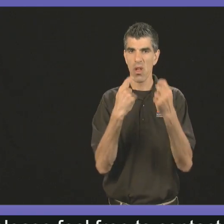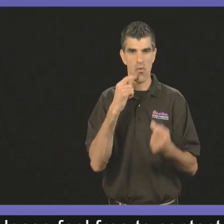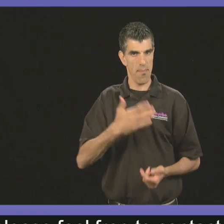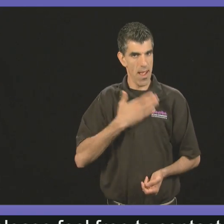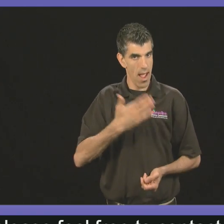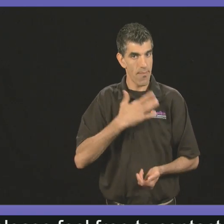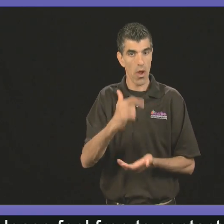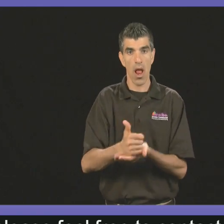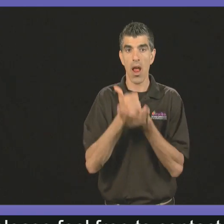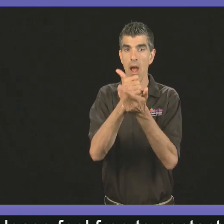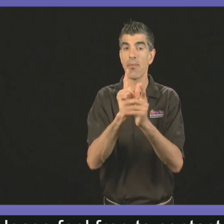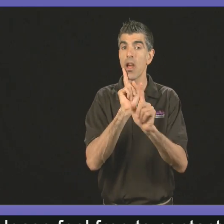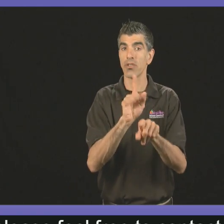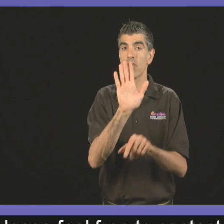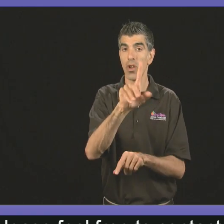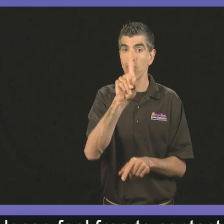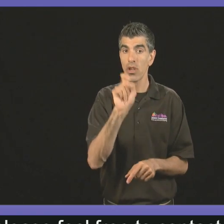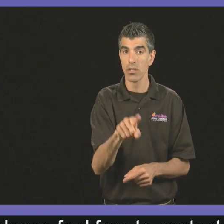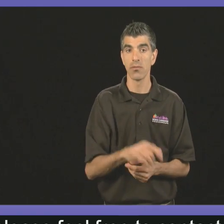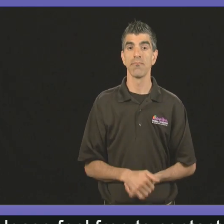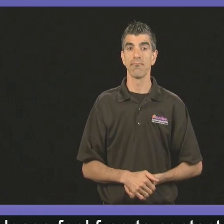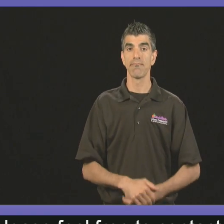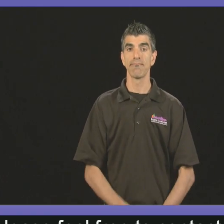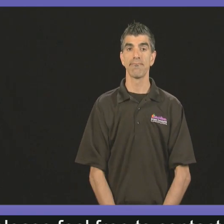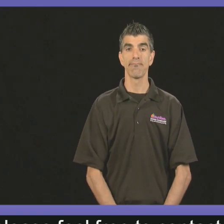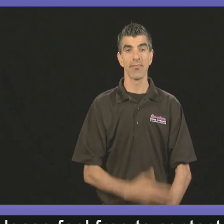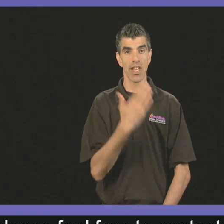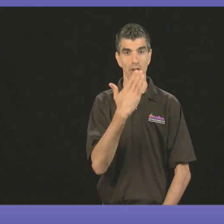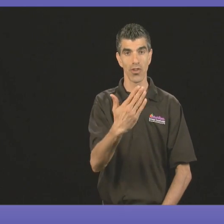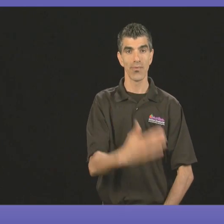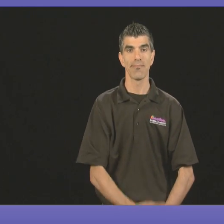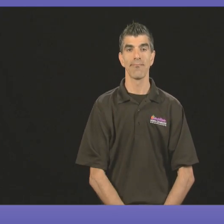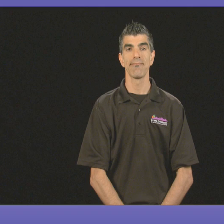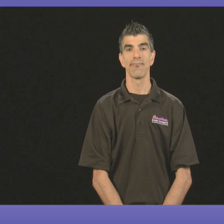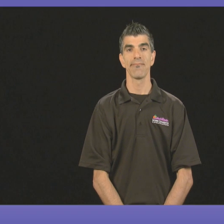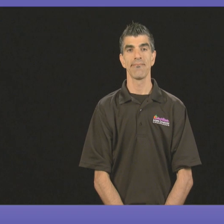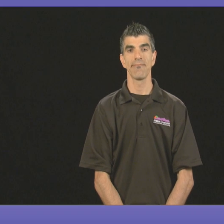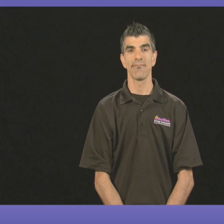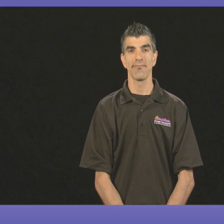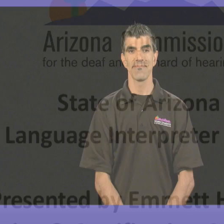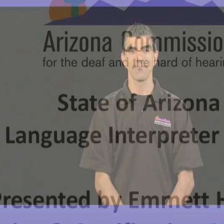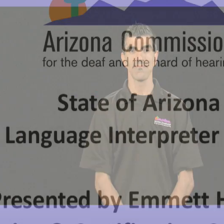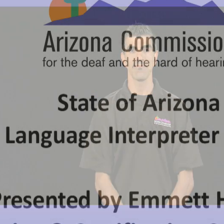please feel free to contact us and we'll be happy to answer your questions. Thank you.